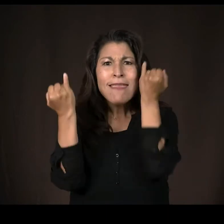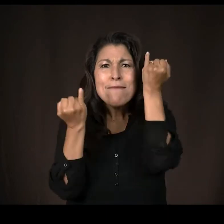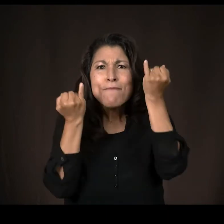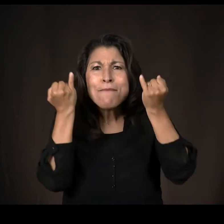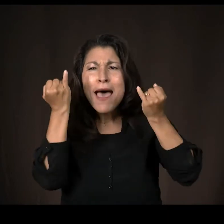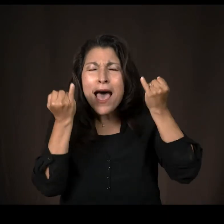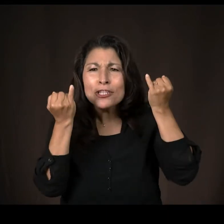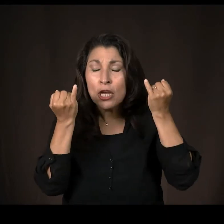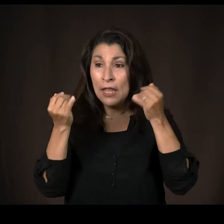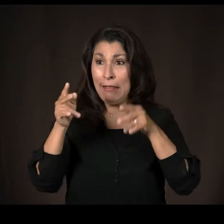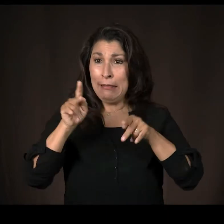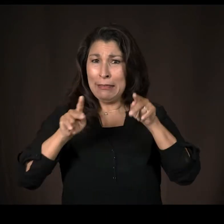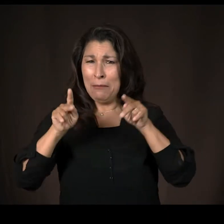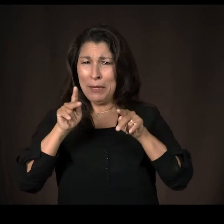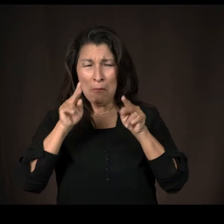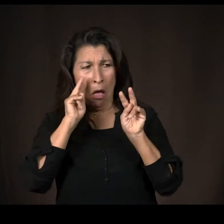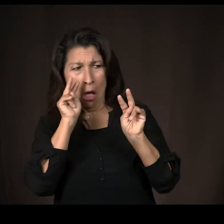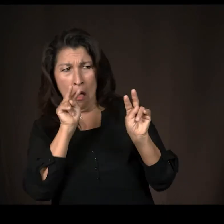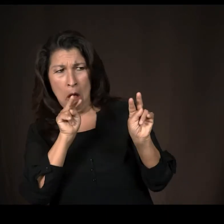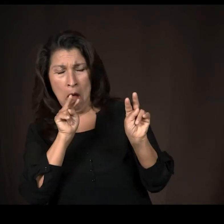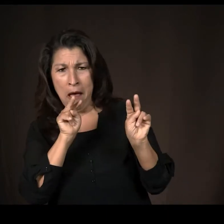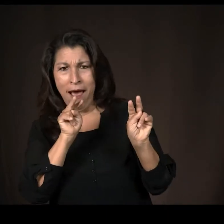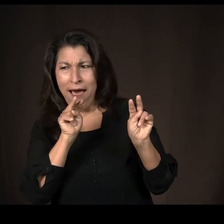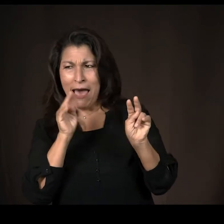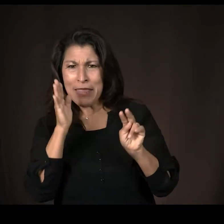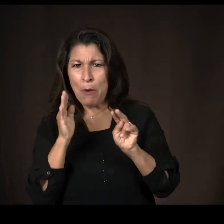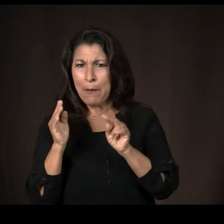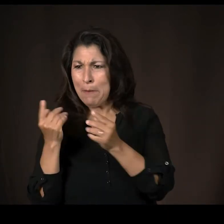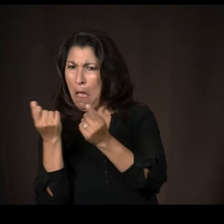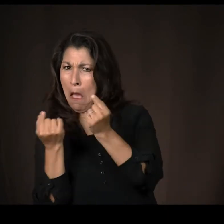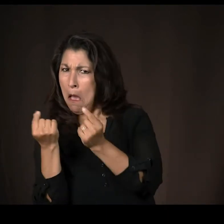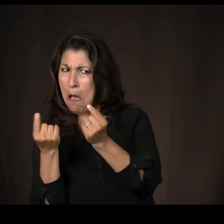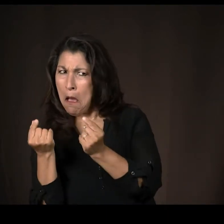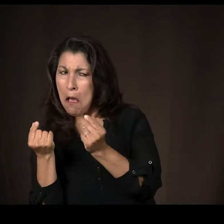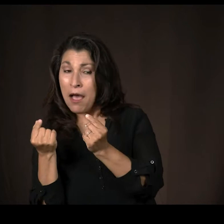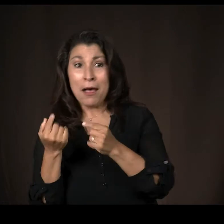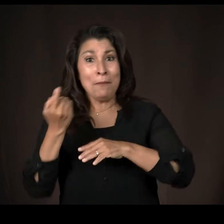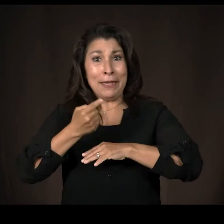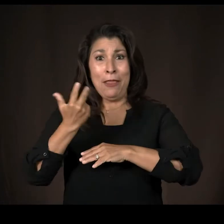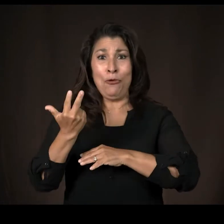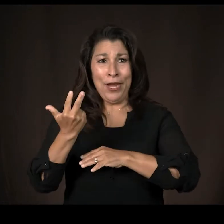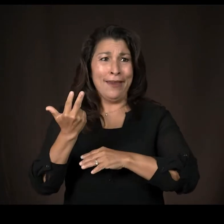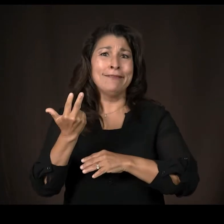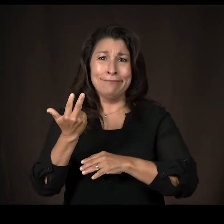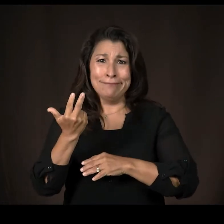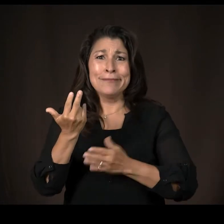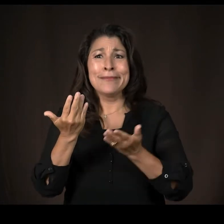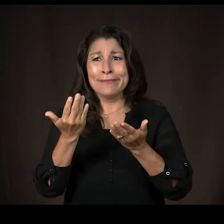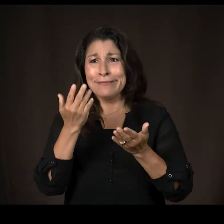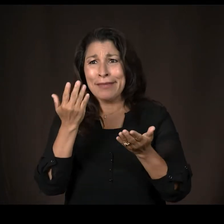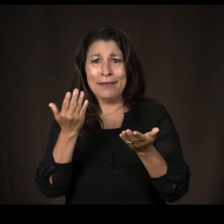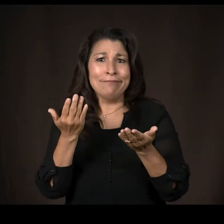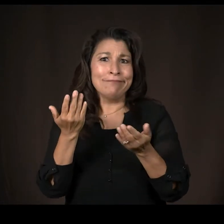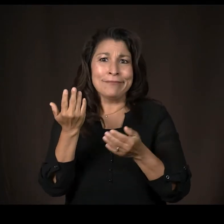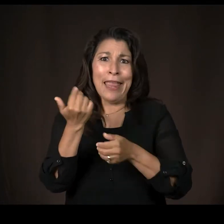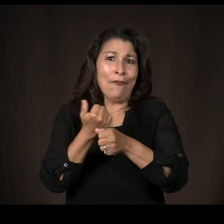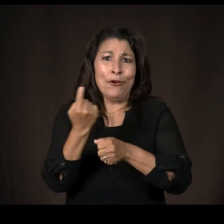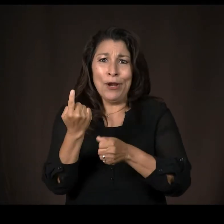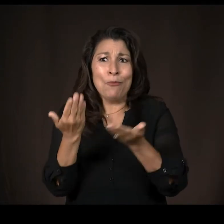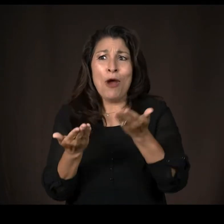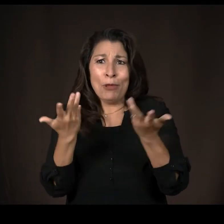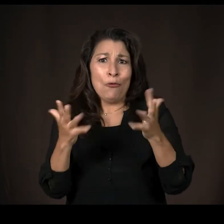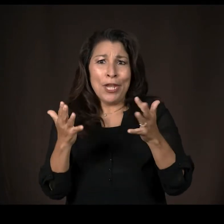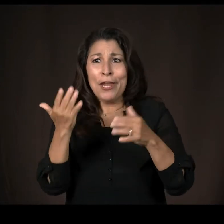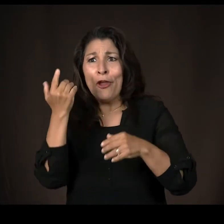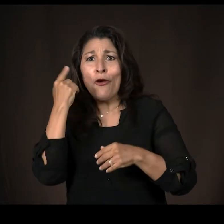Imagine the speculation and gossip that would create in the city. By day 3, probably everybody had heard of Nehemiah. He's using